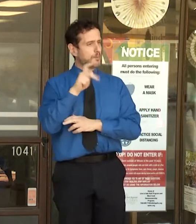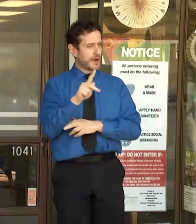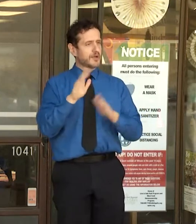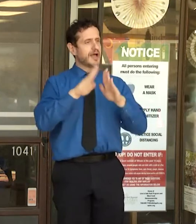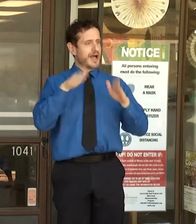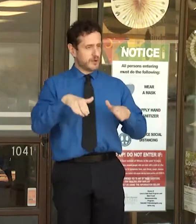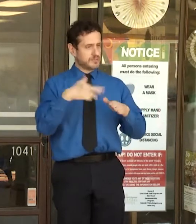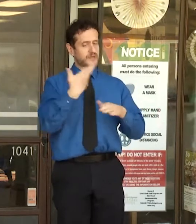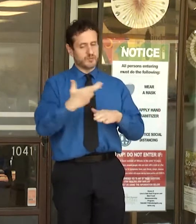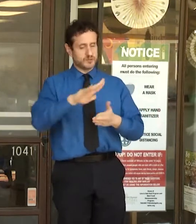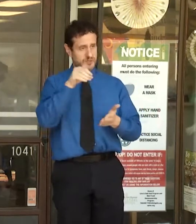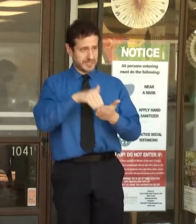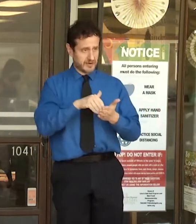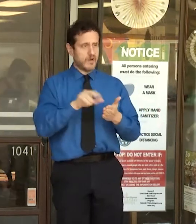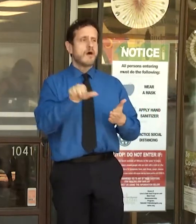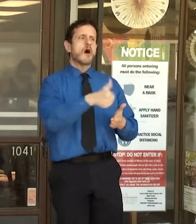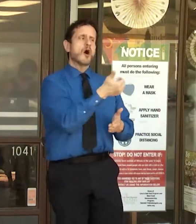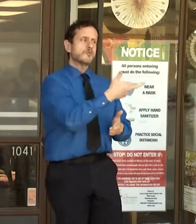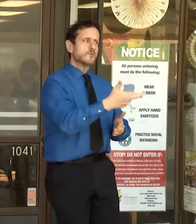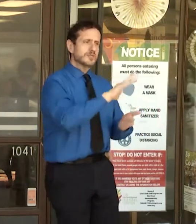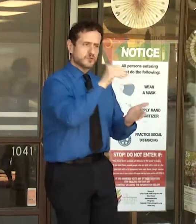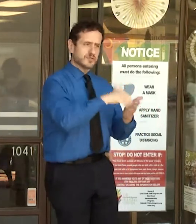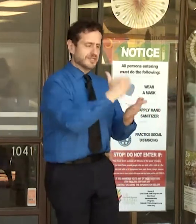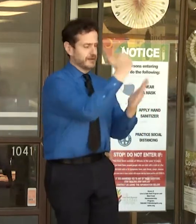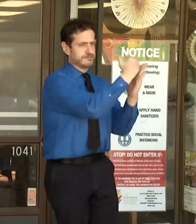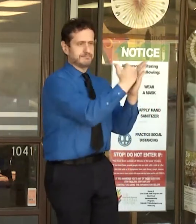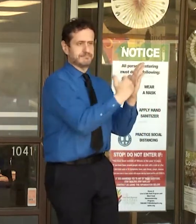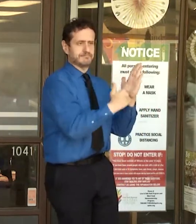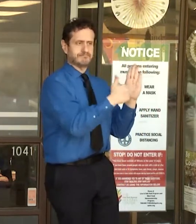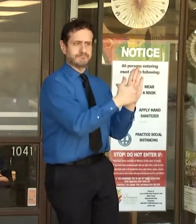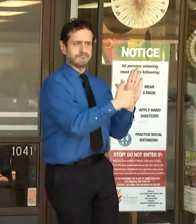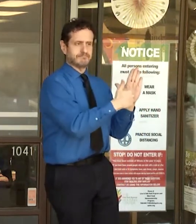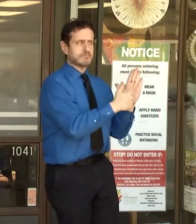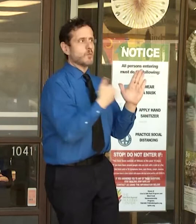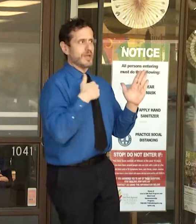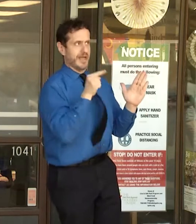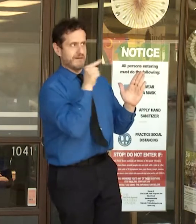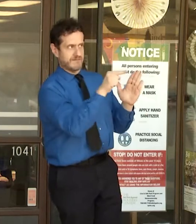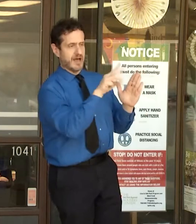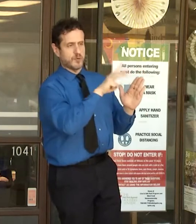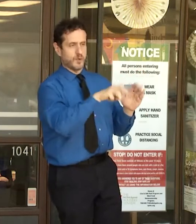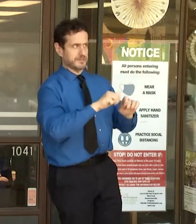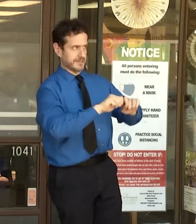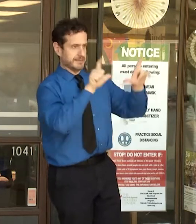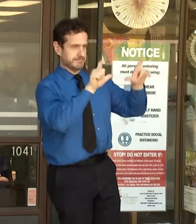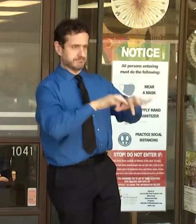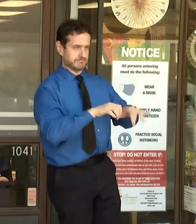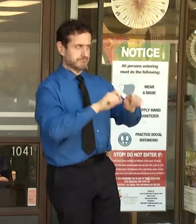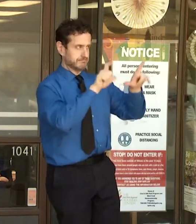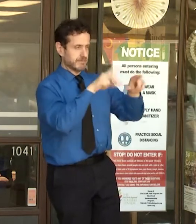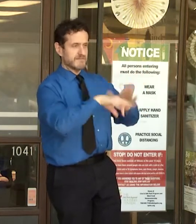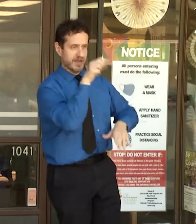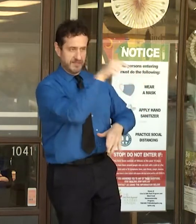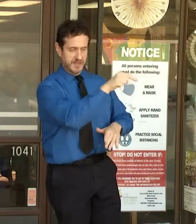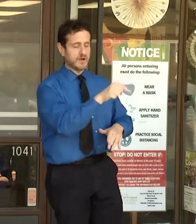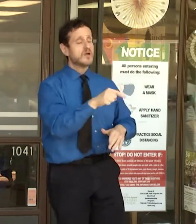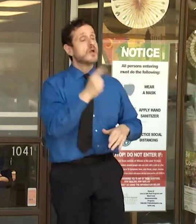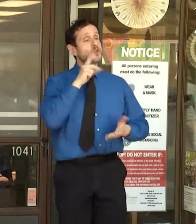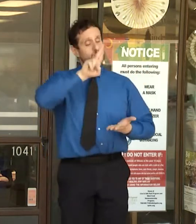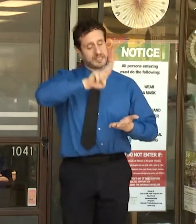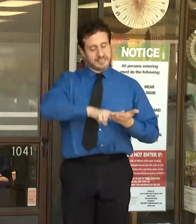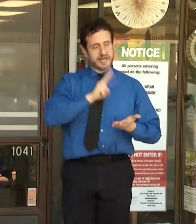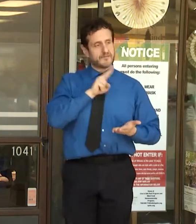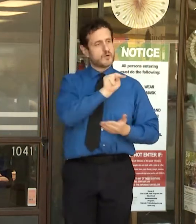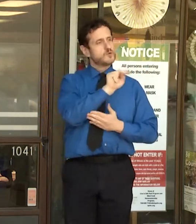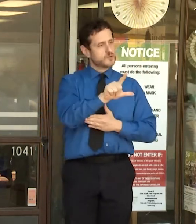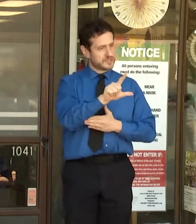other resource centers that we partner with on our website. You can also sign up for our newsletter and get updates on these